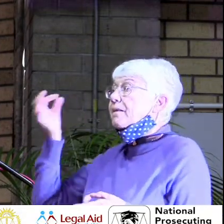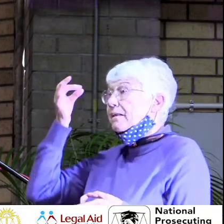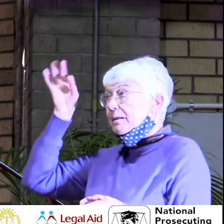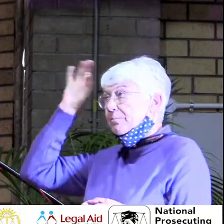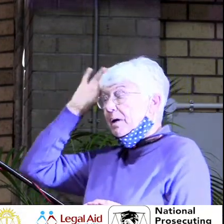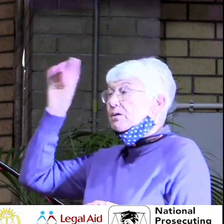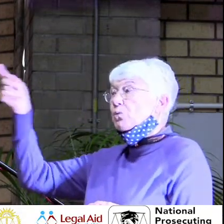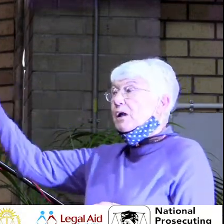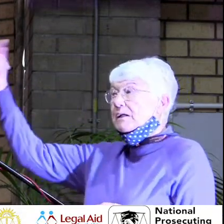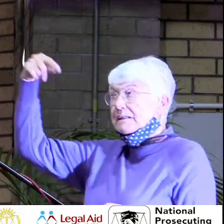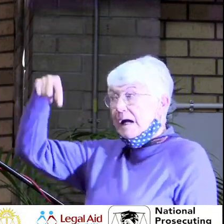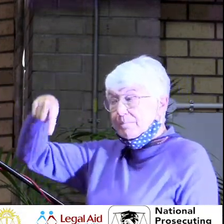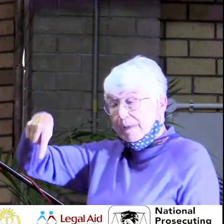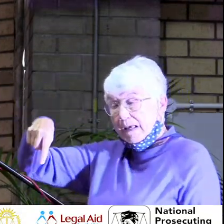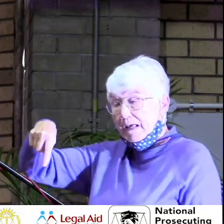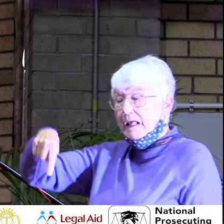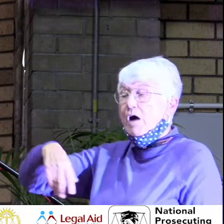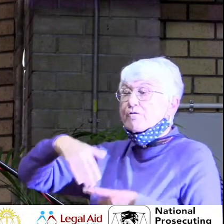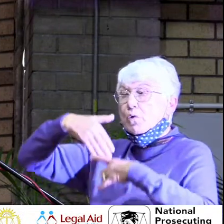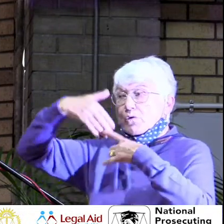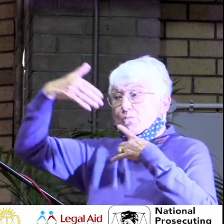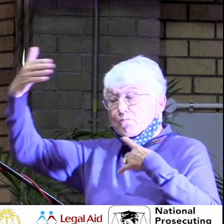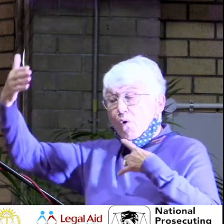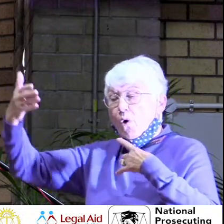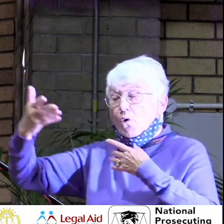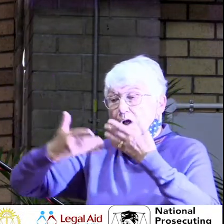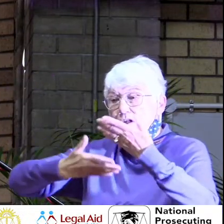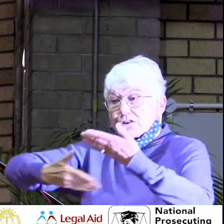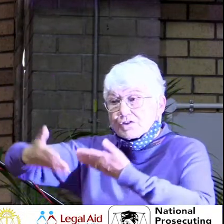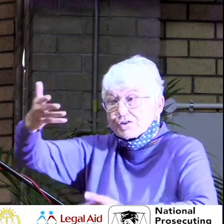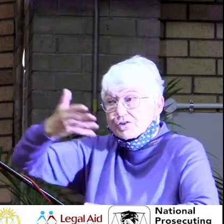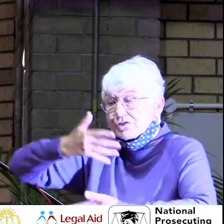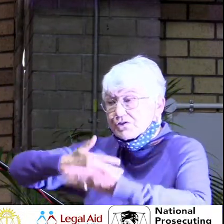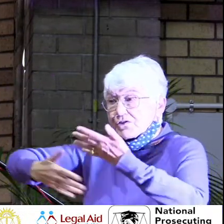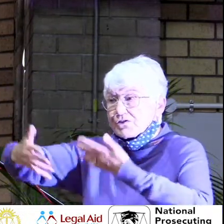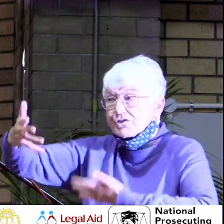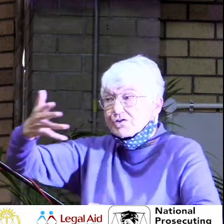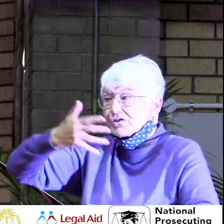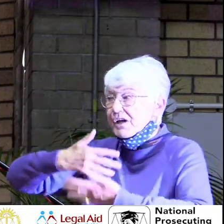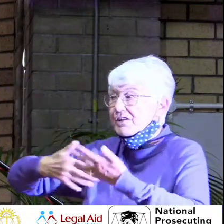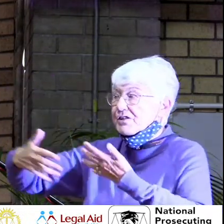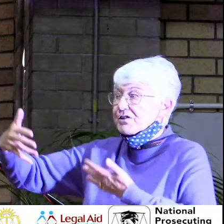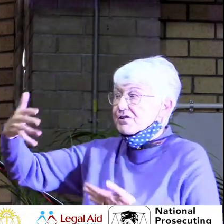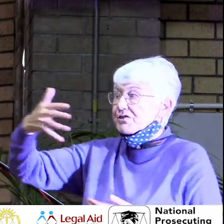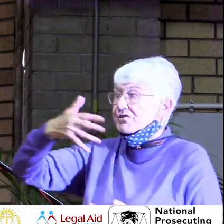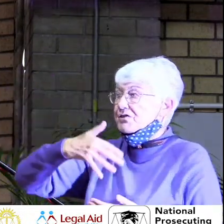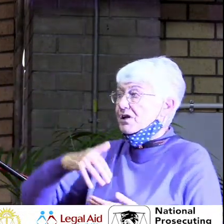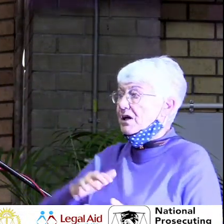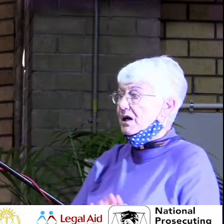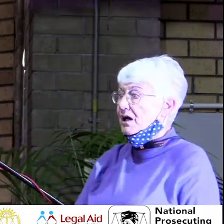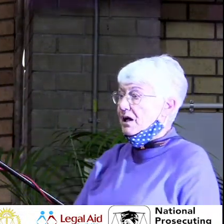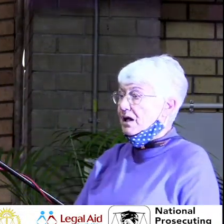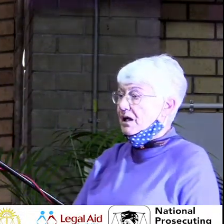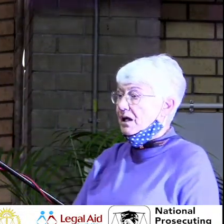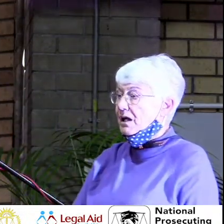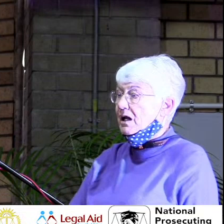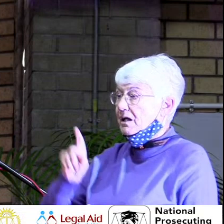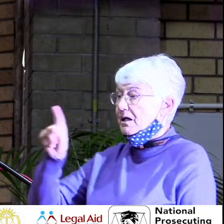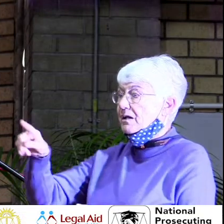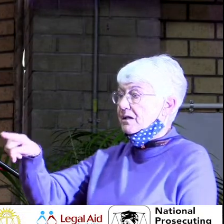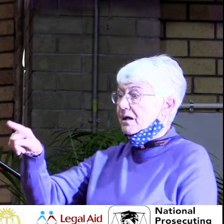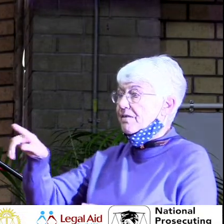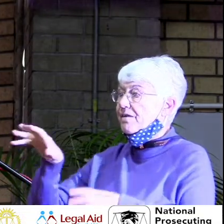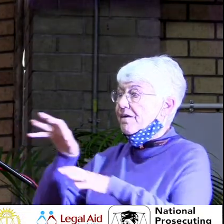more sessions that are specific. You know, we have the services of the family advocate. We didn't get an opportunity to present about